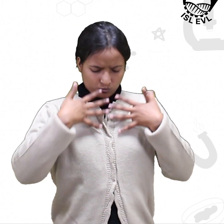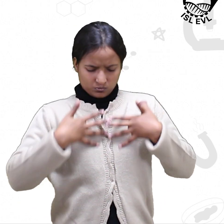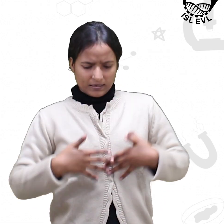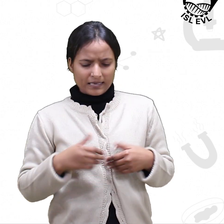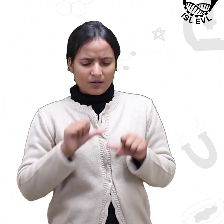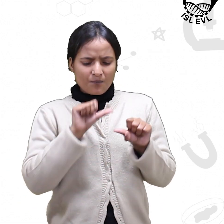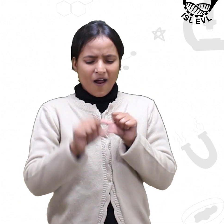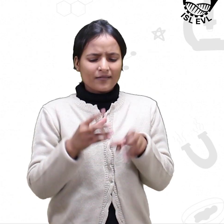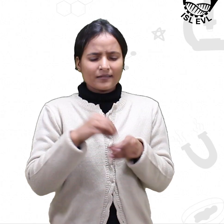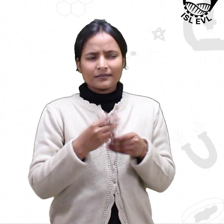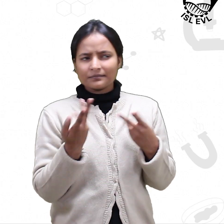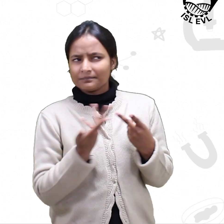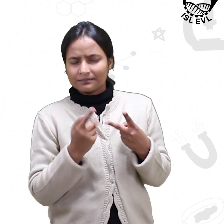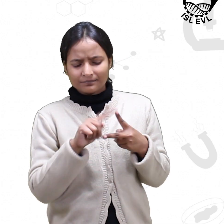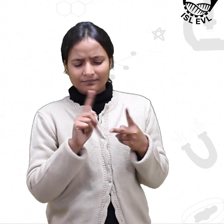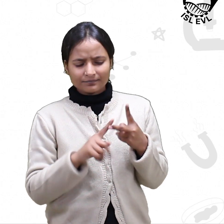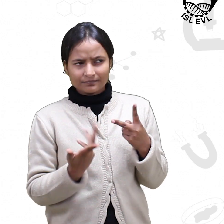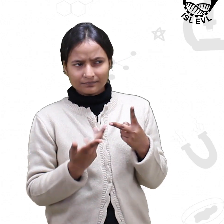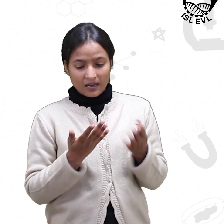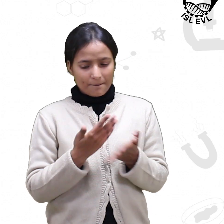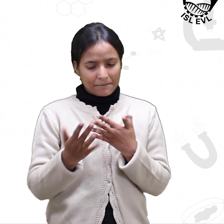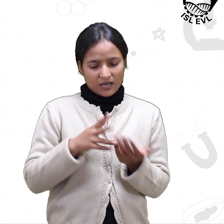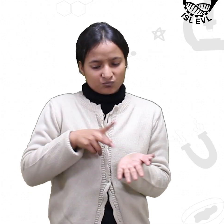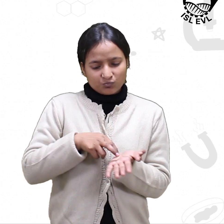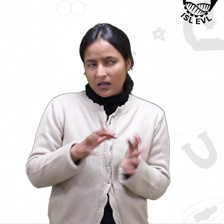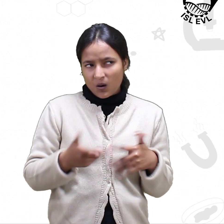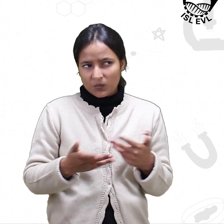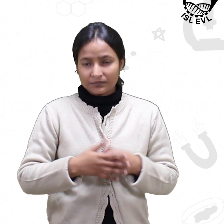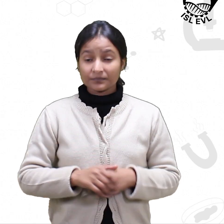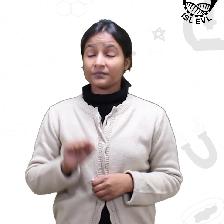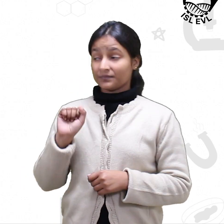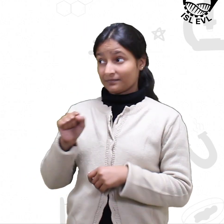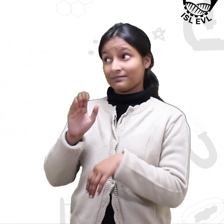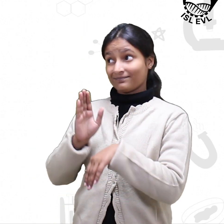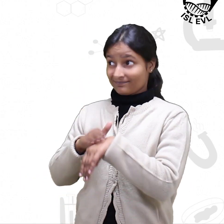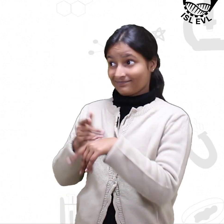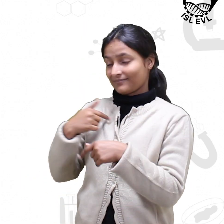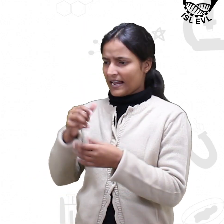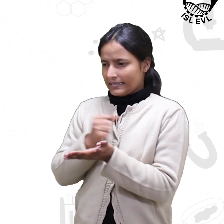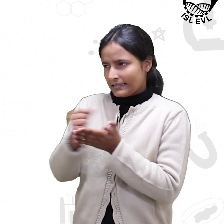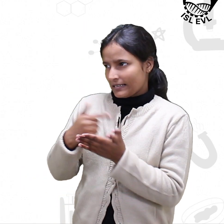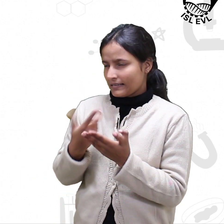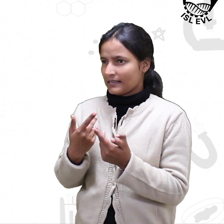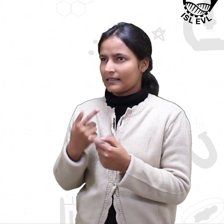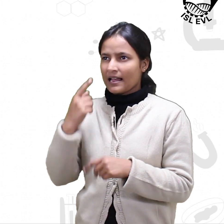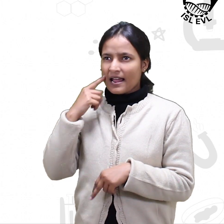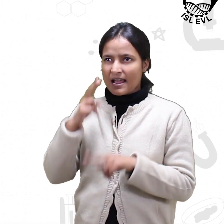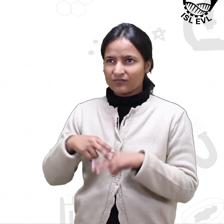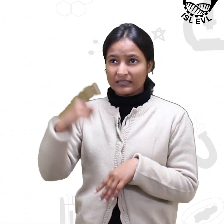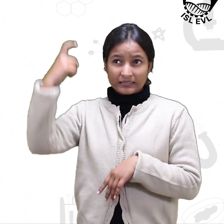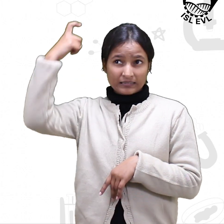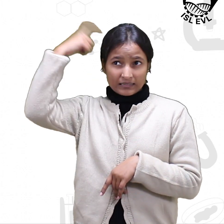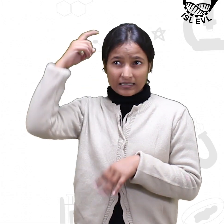this process of moving your hands and legs? Yes, Jigyasa, I can try. Since there is thinking